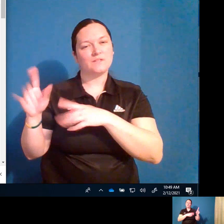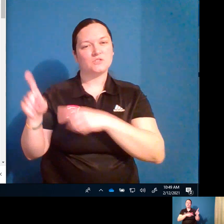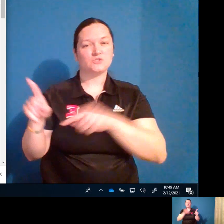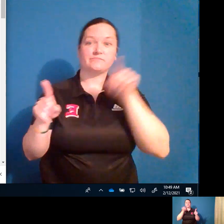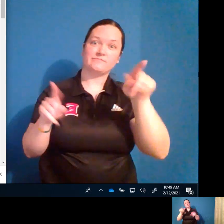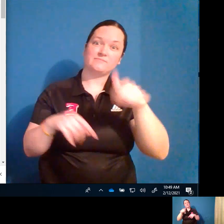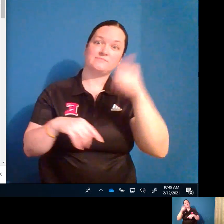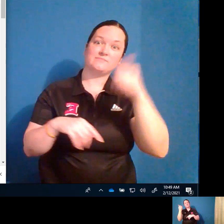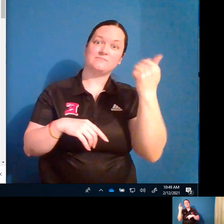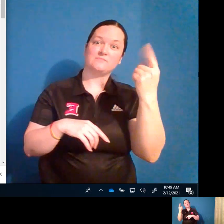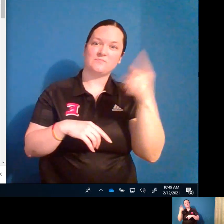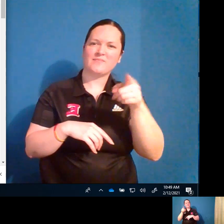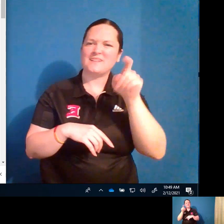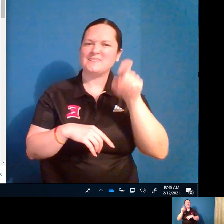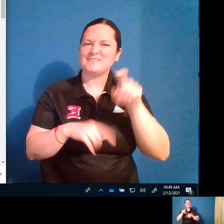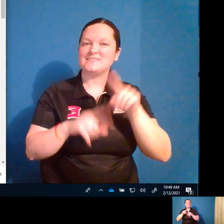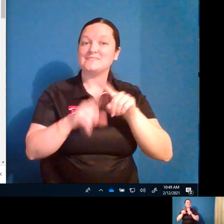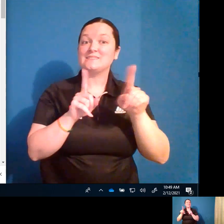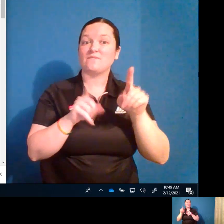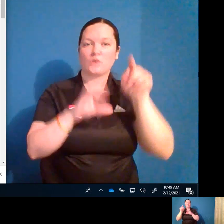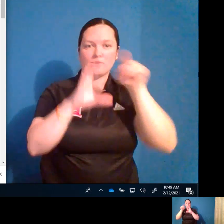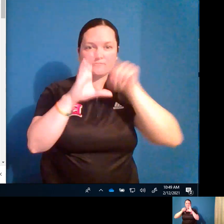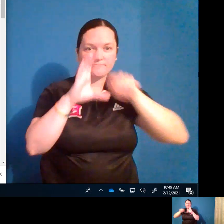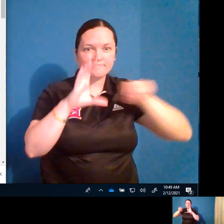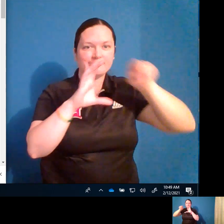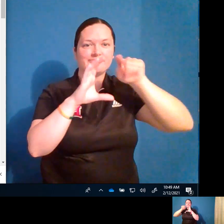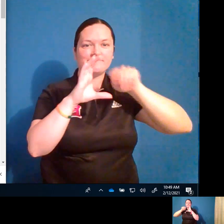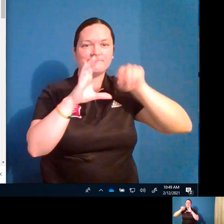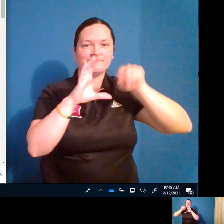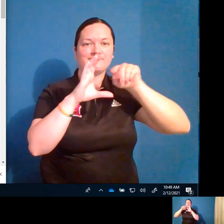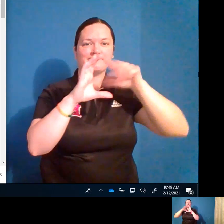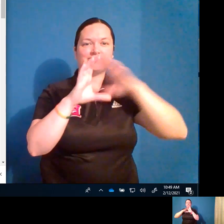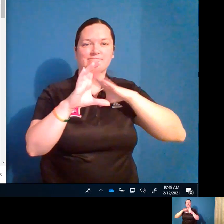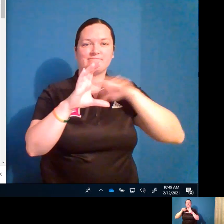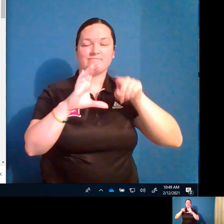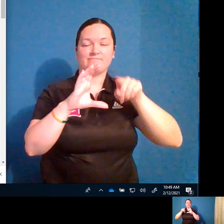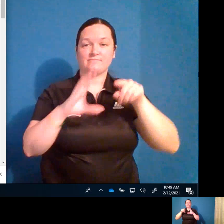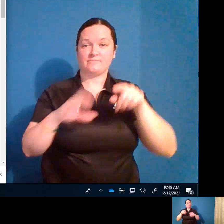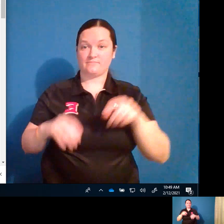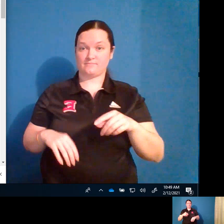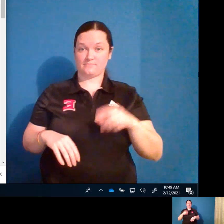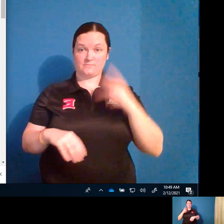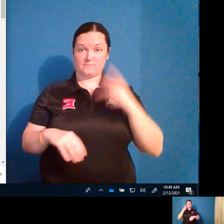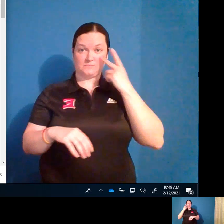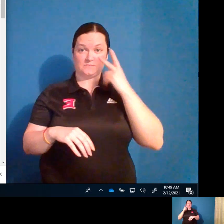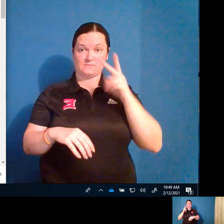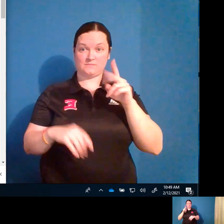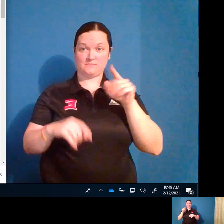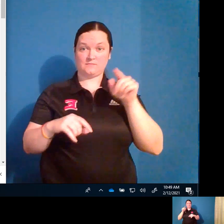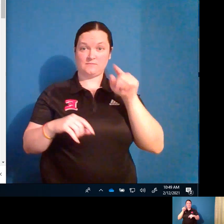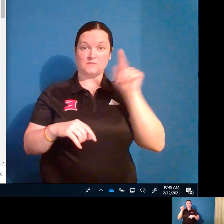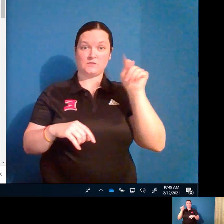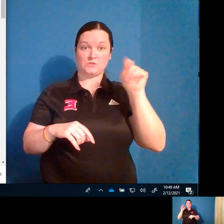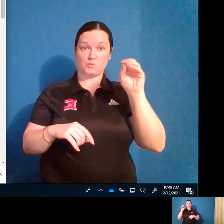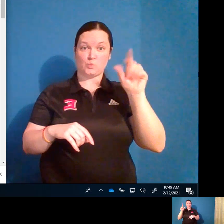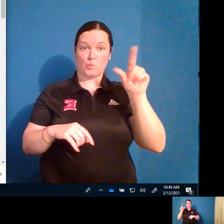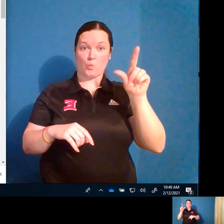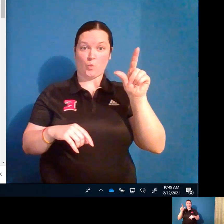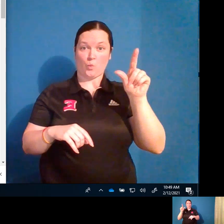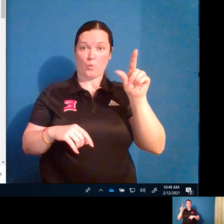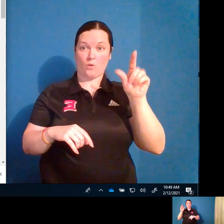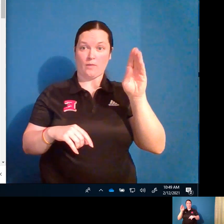one, but this says it needs to be radial. Now, if I look down here on my toolbar, this is what